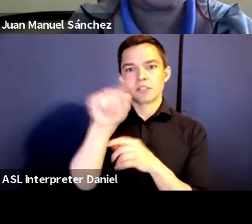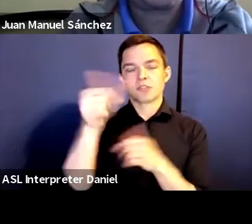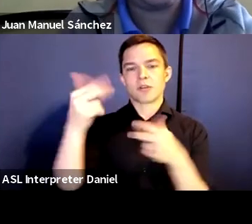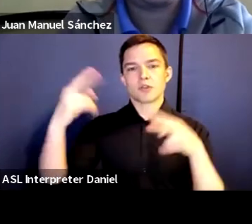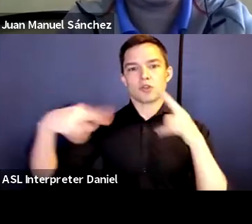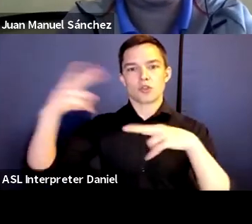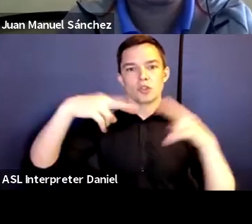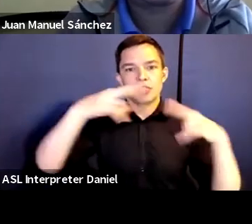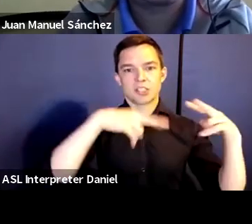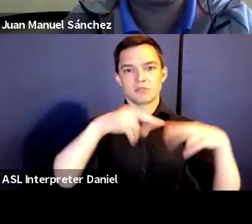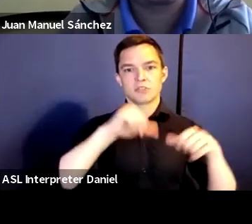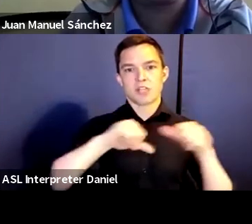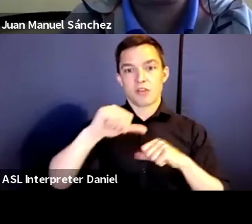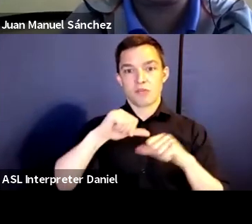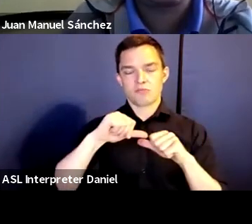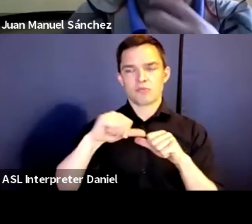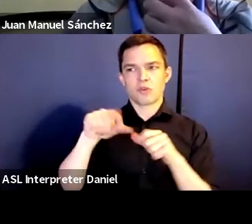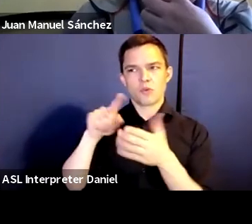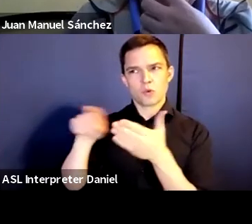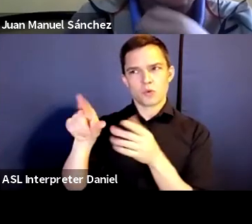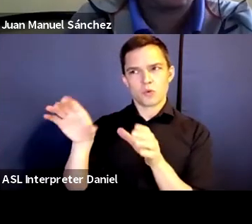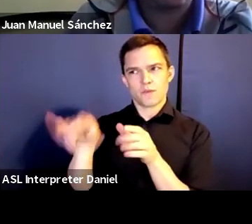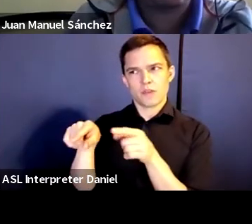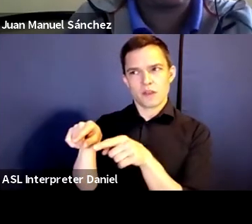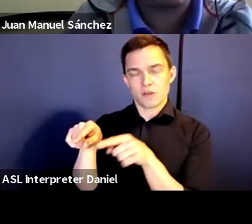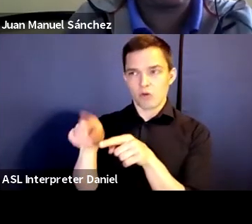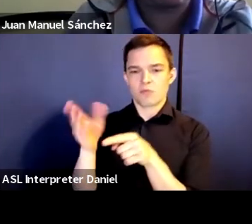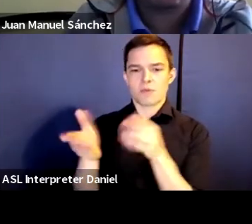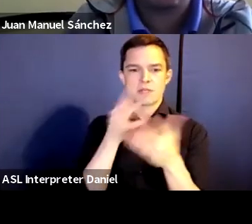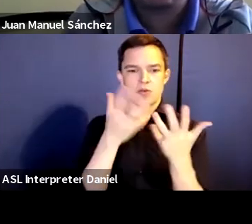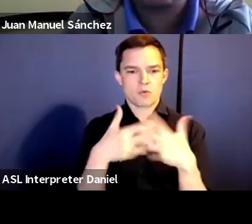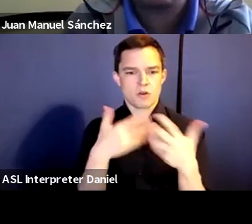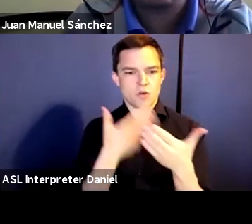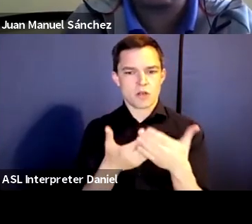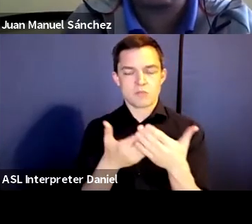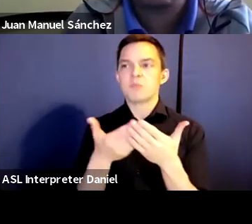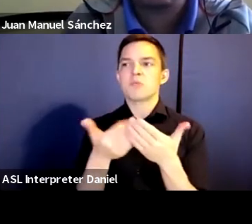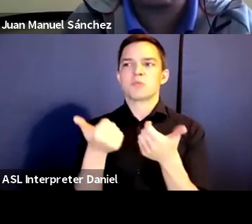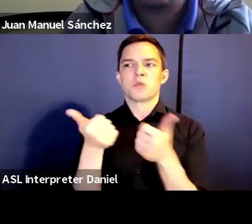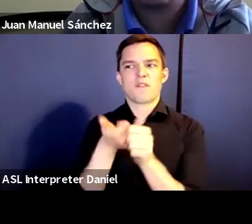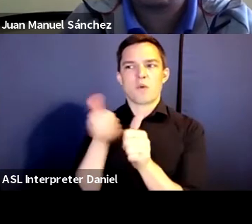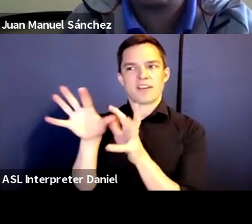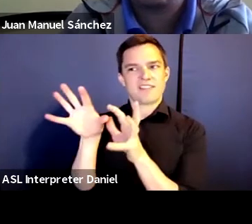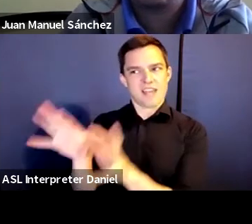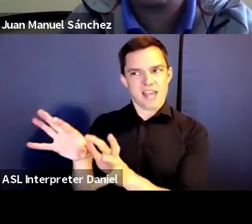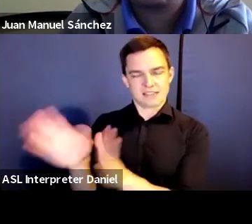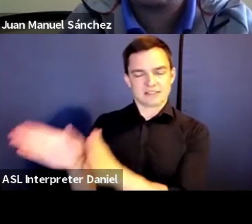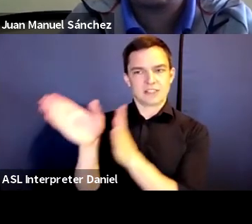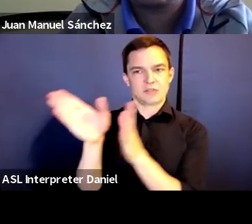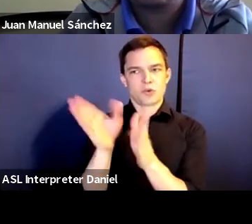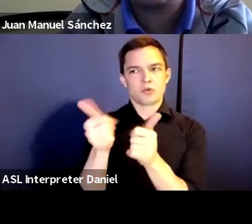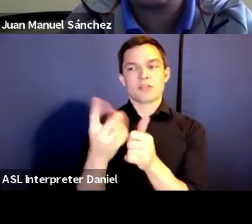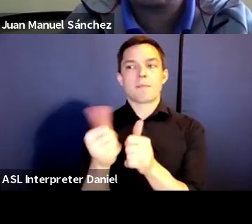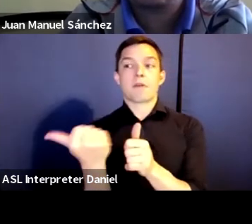other and see, well, what did you do? Oh, maybe that didn't work out so well. Maybe we should just avoid that and try